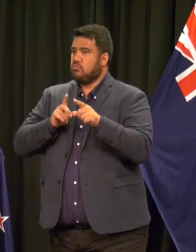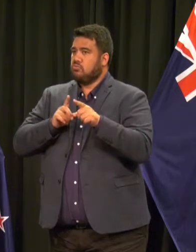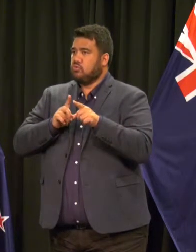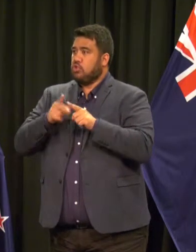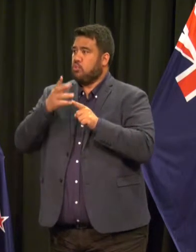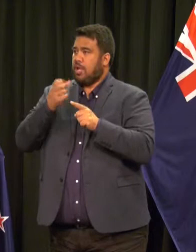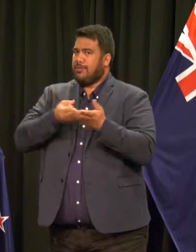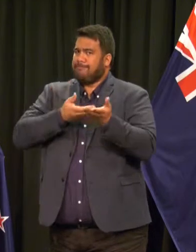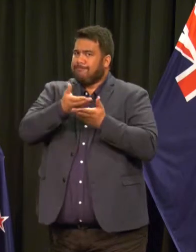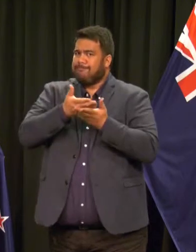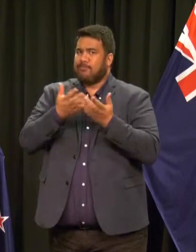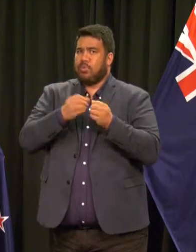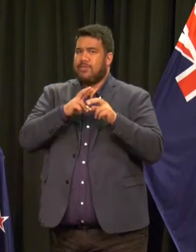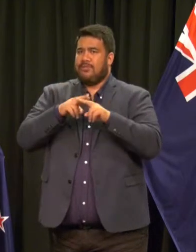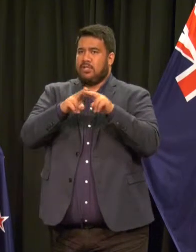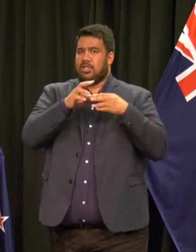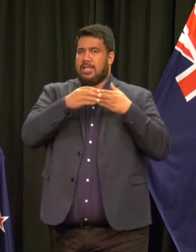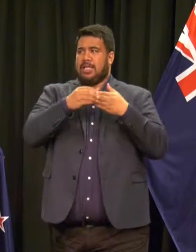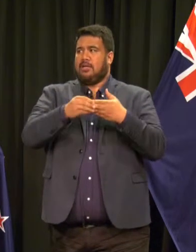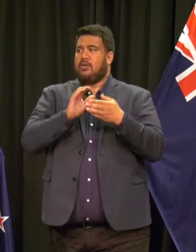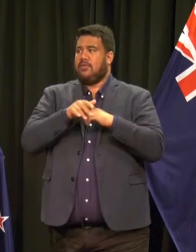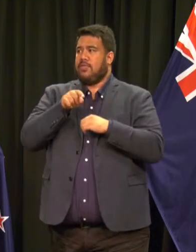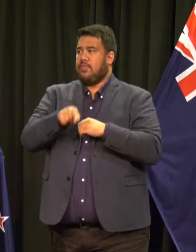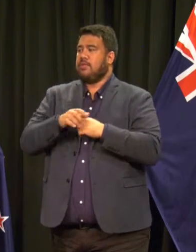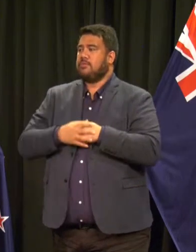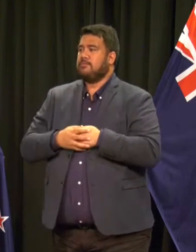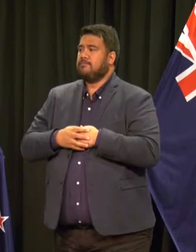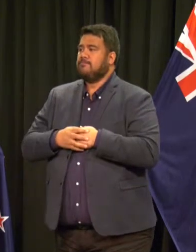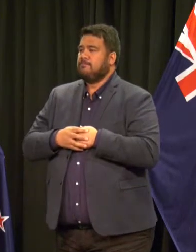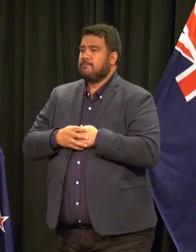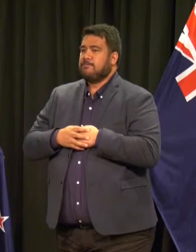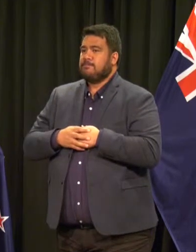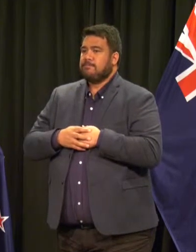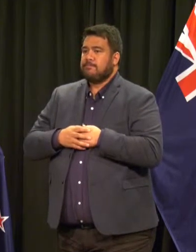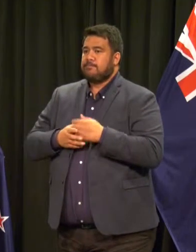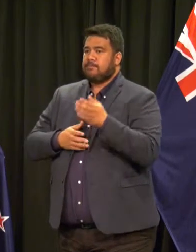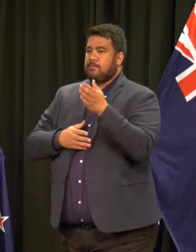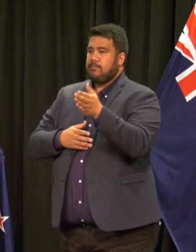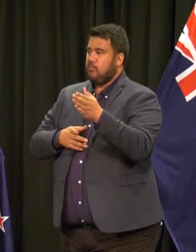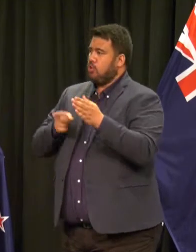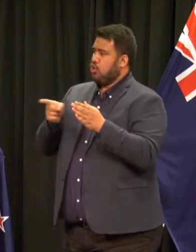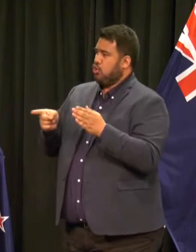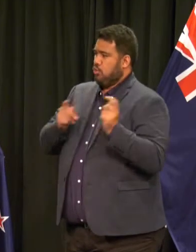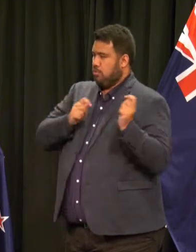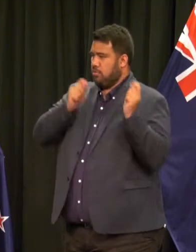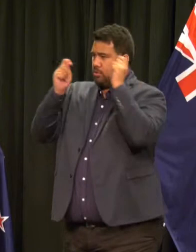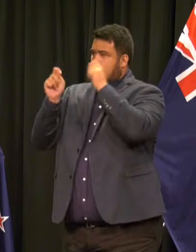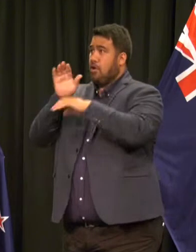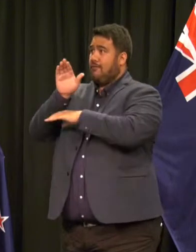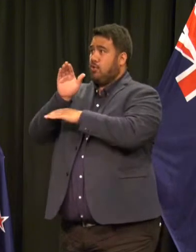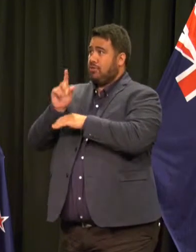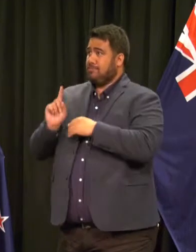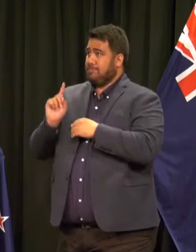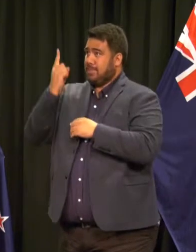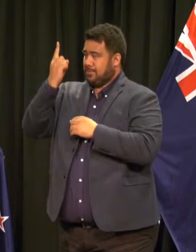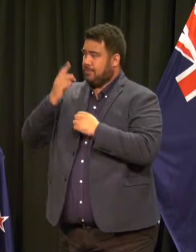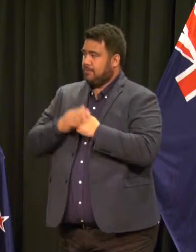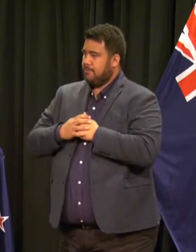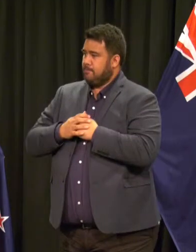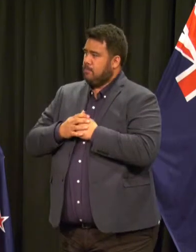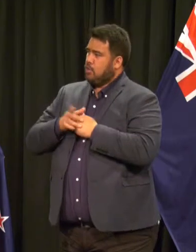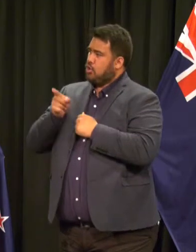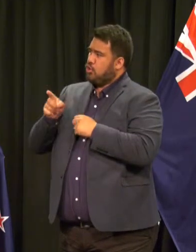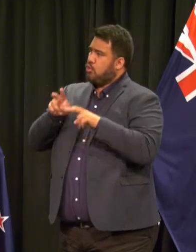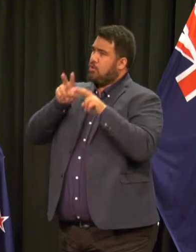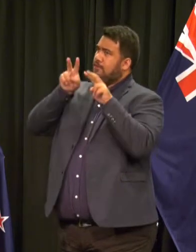with other leaders over there, but that's yet to be determined. As Foreign Minister, what's your view on